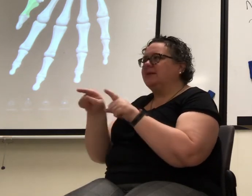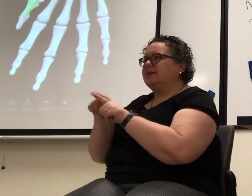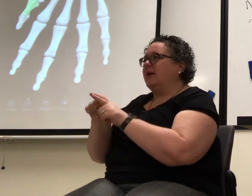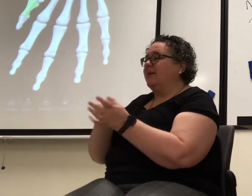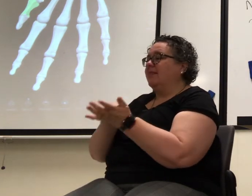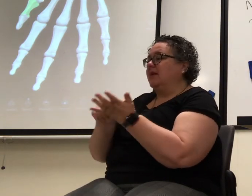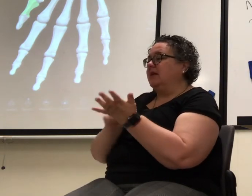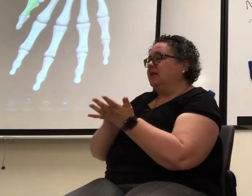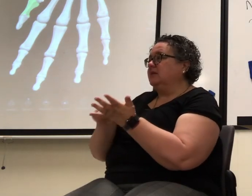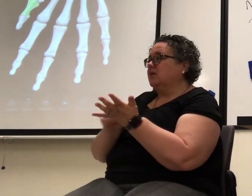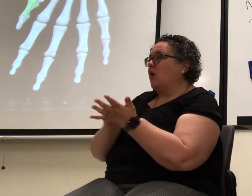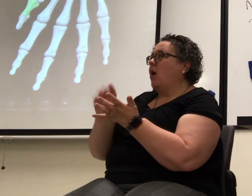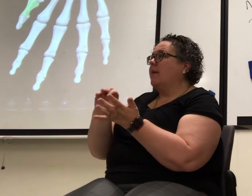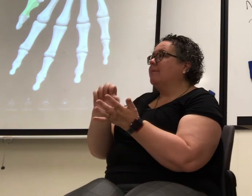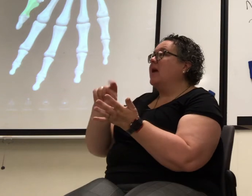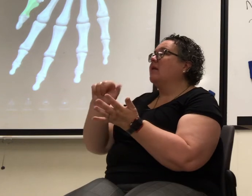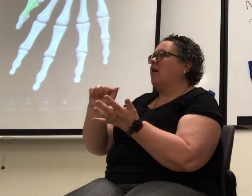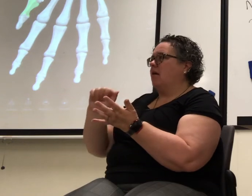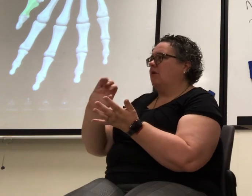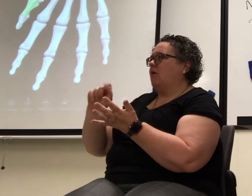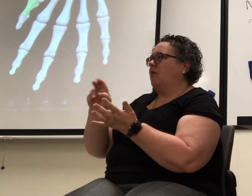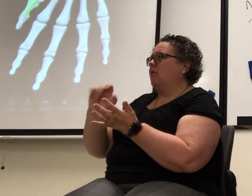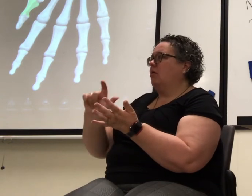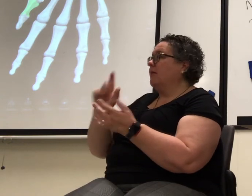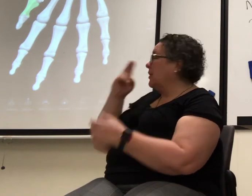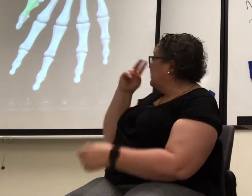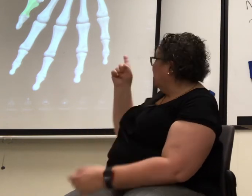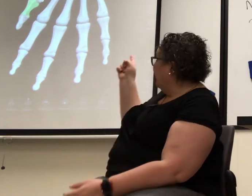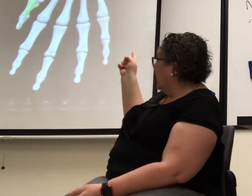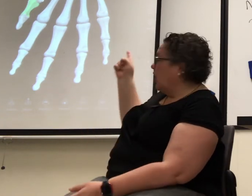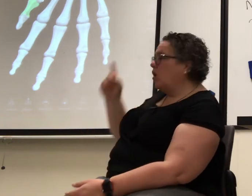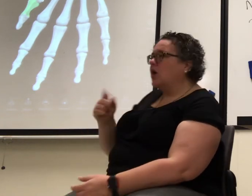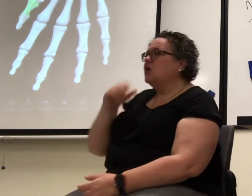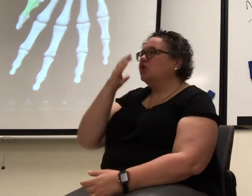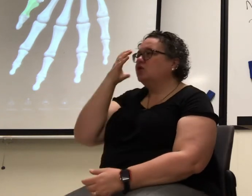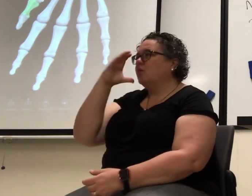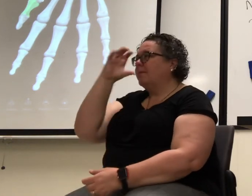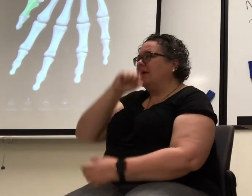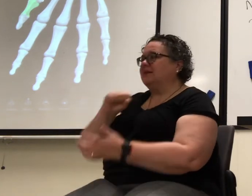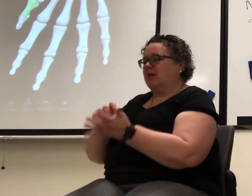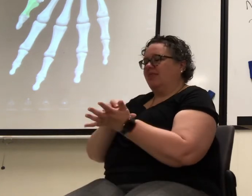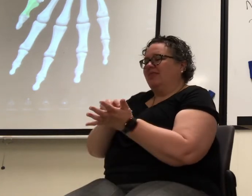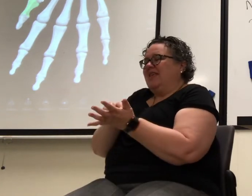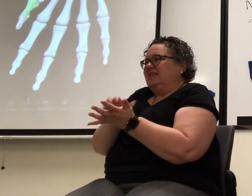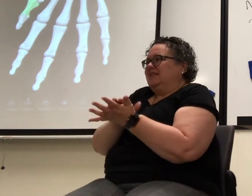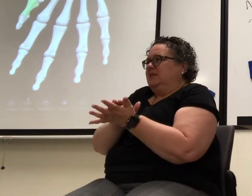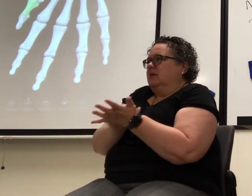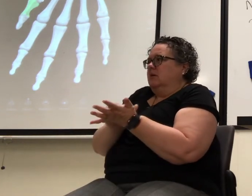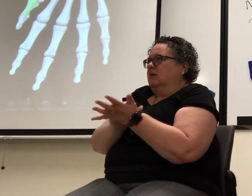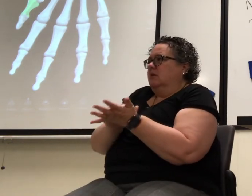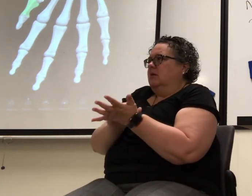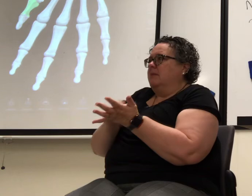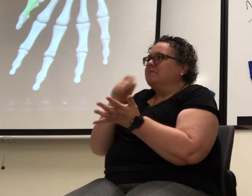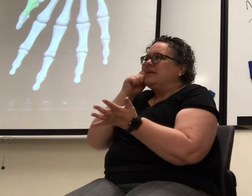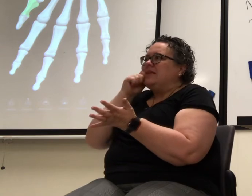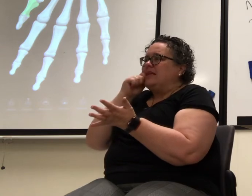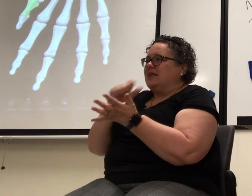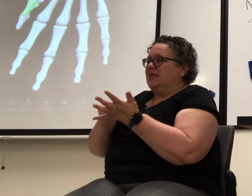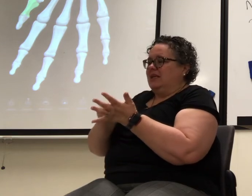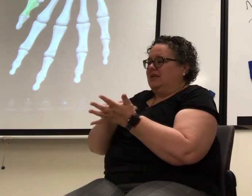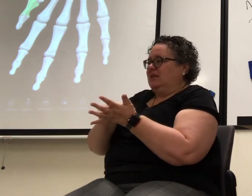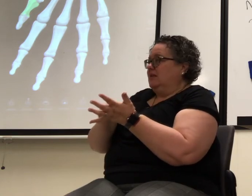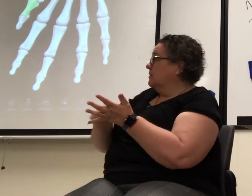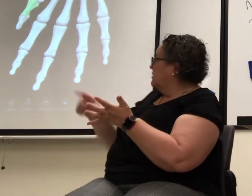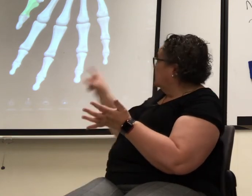So what I have highlighted is the proximal phalanx of digit 1. Thumb is 1.